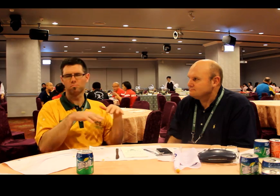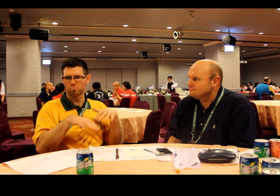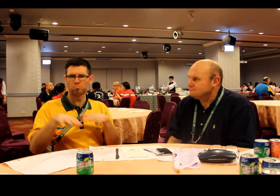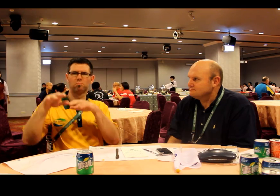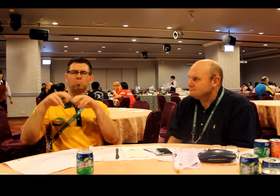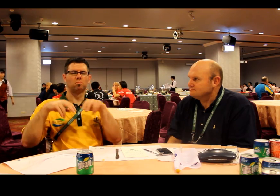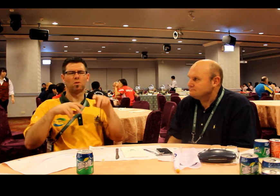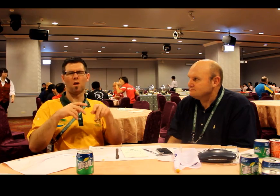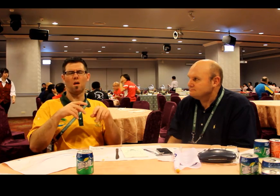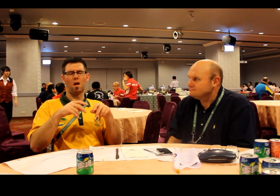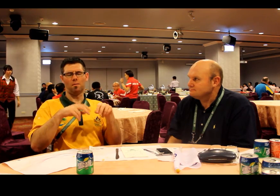speeches.